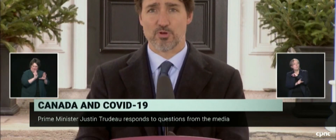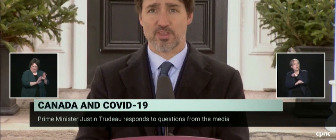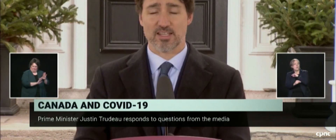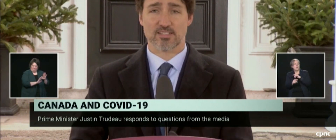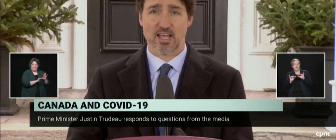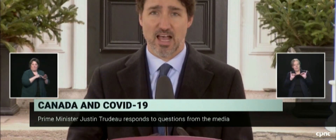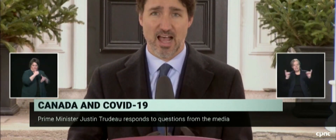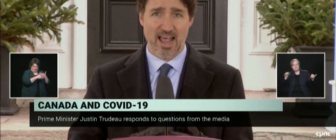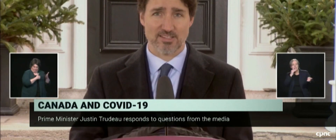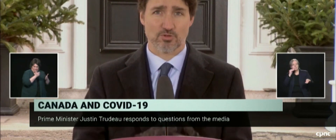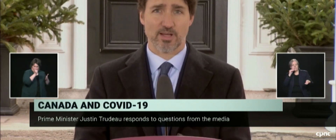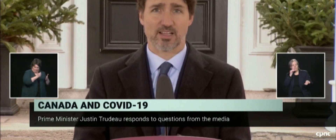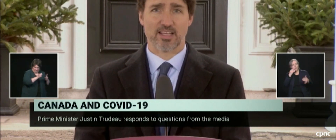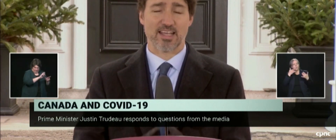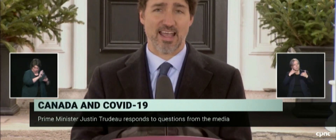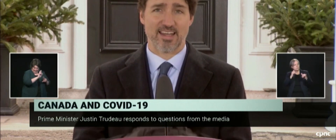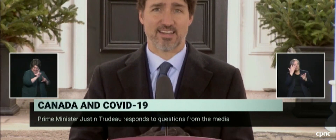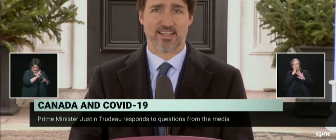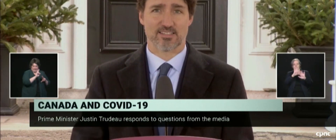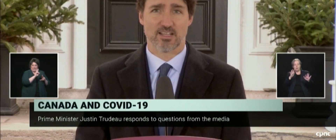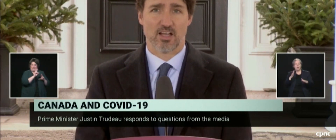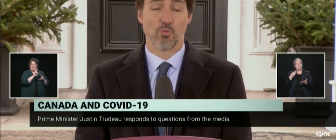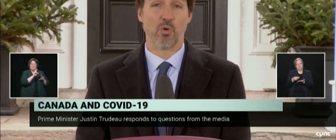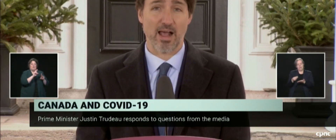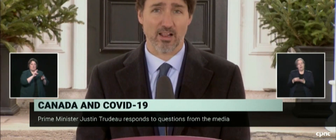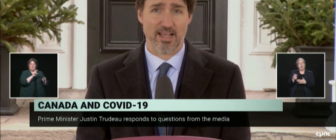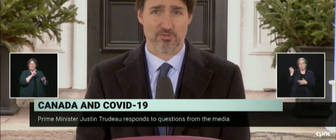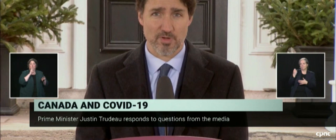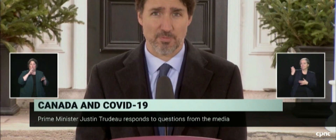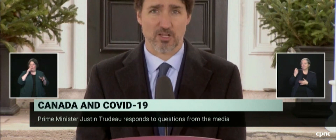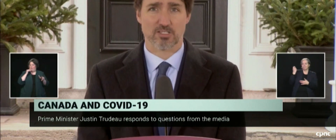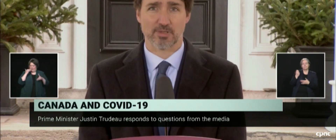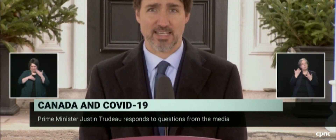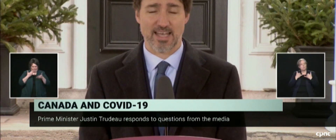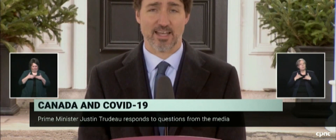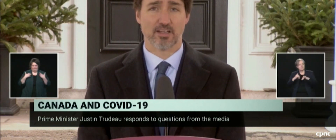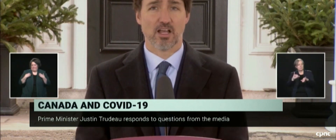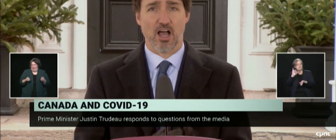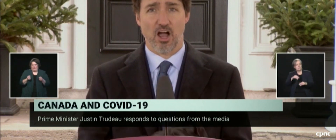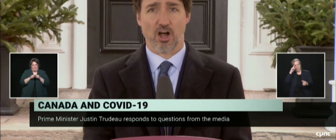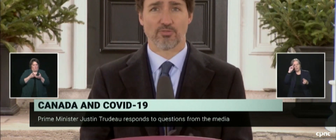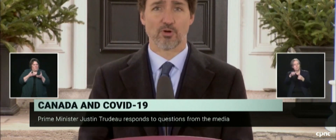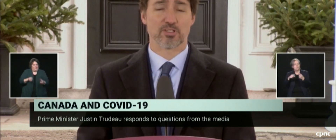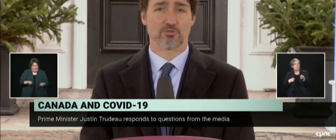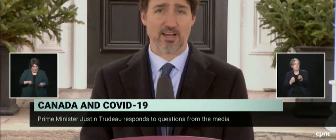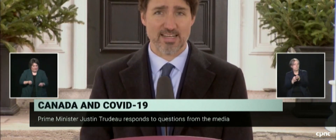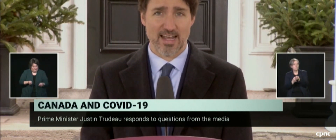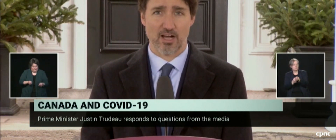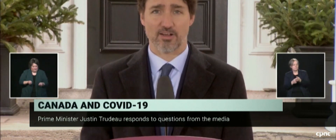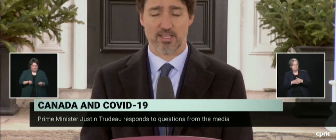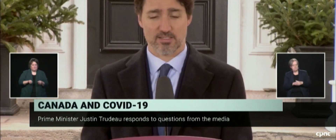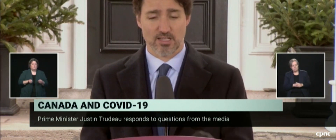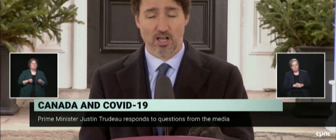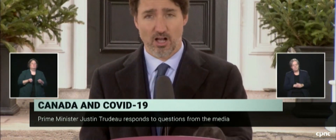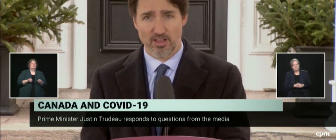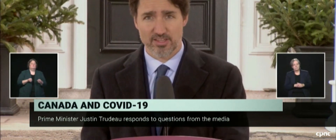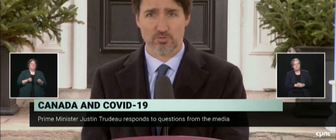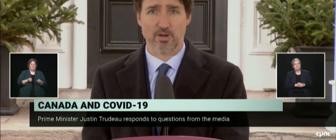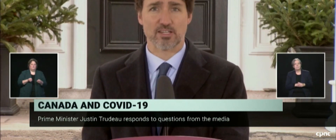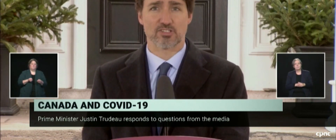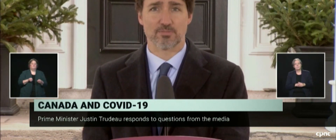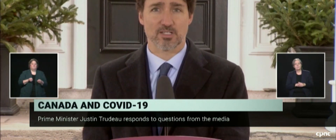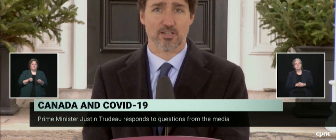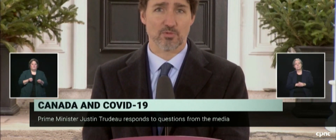get through this as quickly and as well as we possibly can. Our focus right now is on